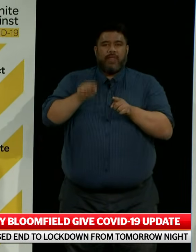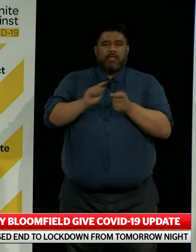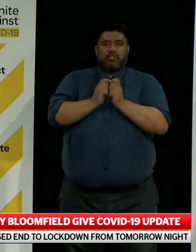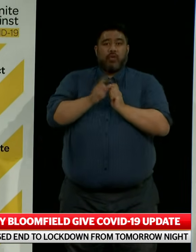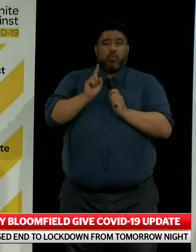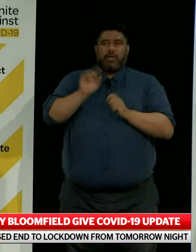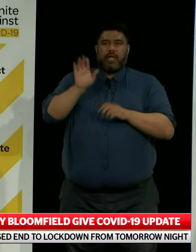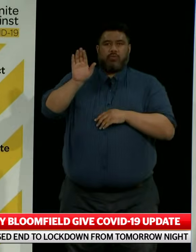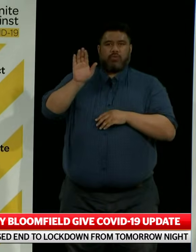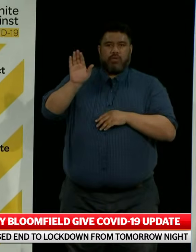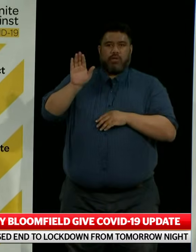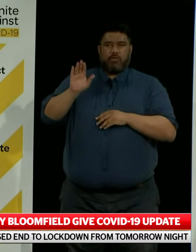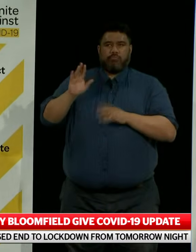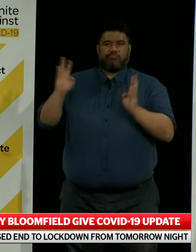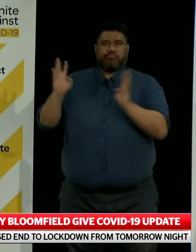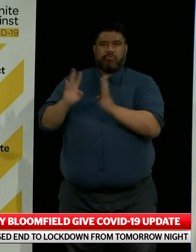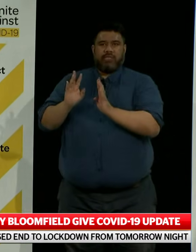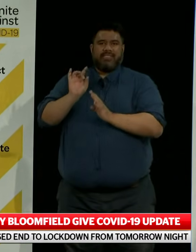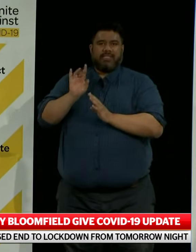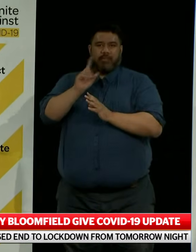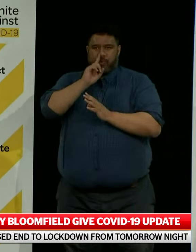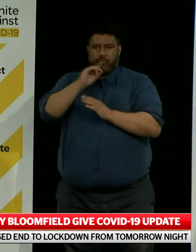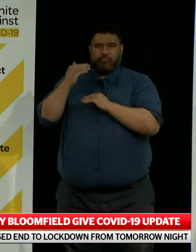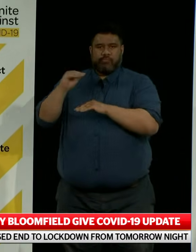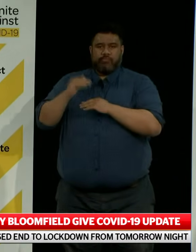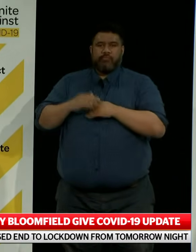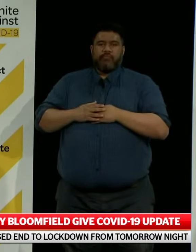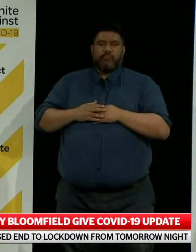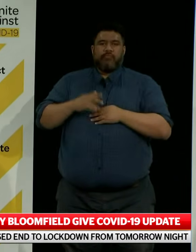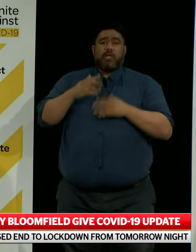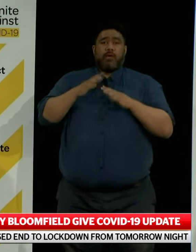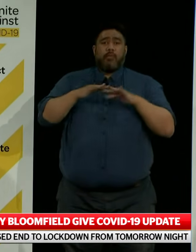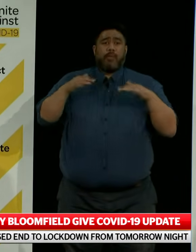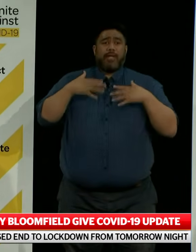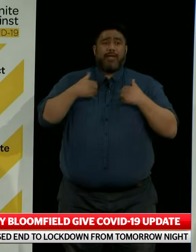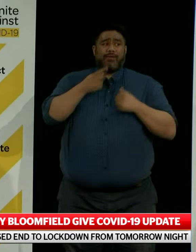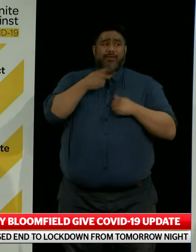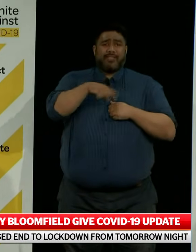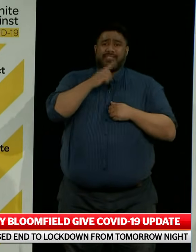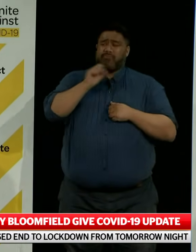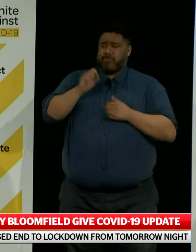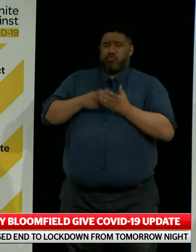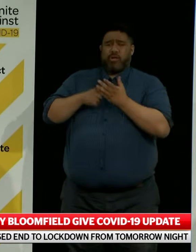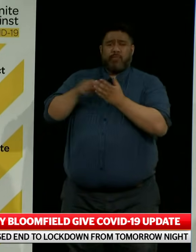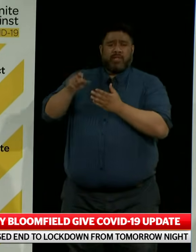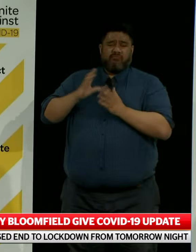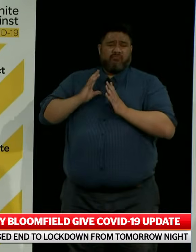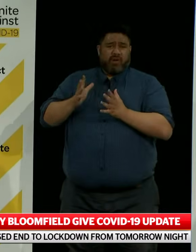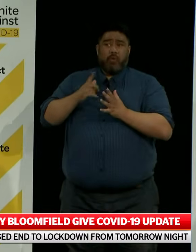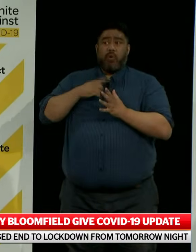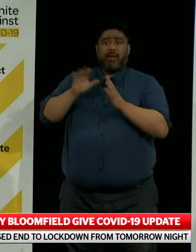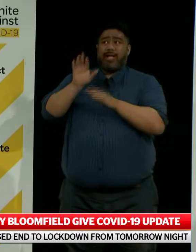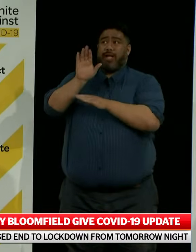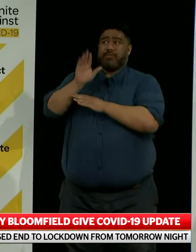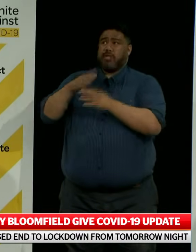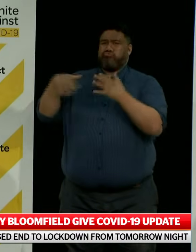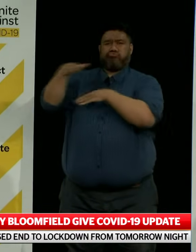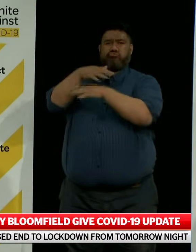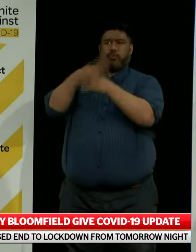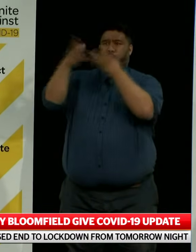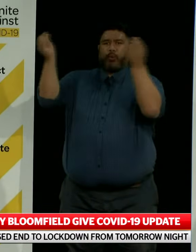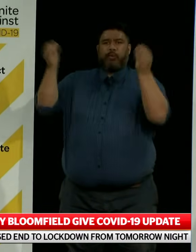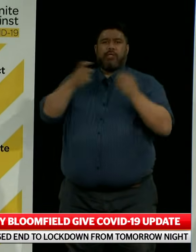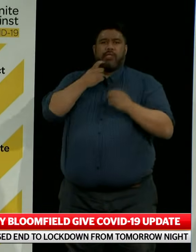is the outdoor piece. So that's why public health the health team felt confident in making that recommendation, because the outdoors element is so